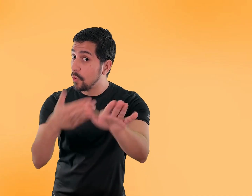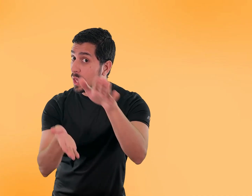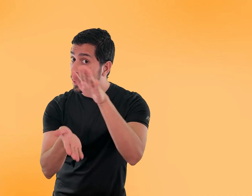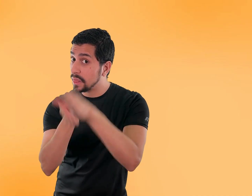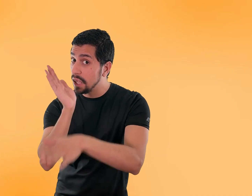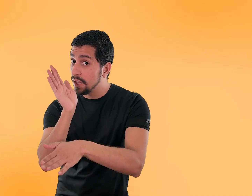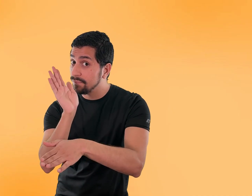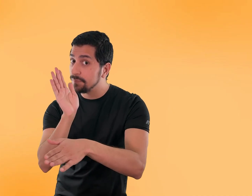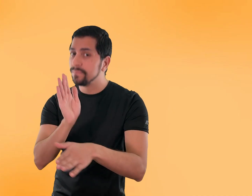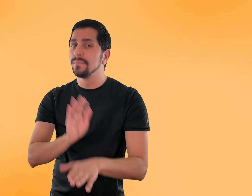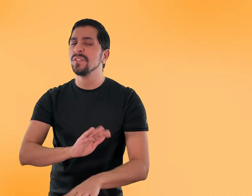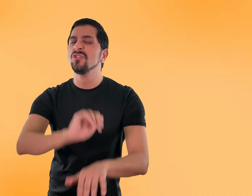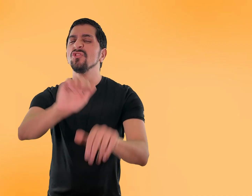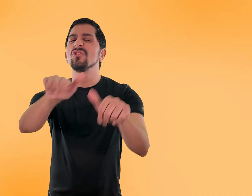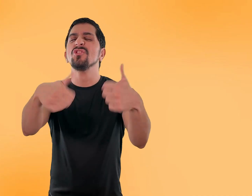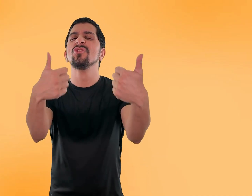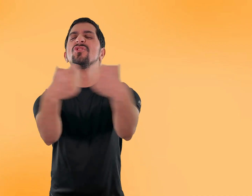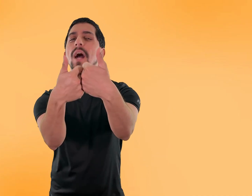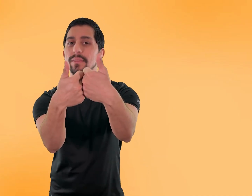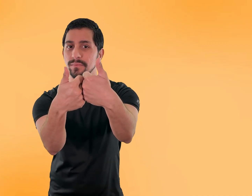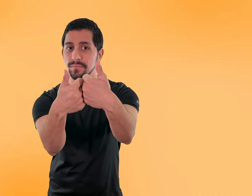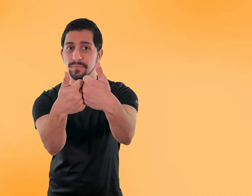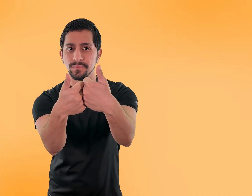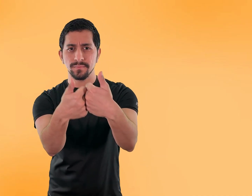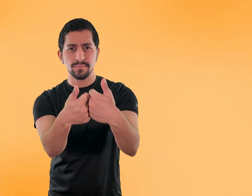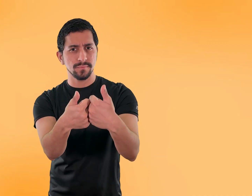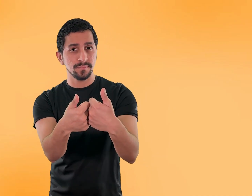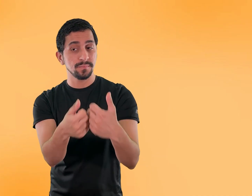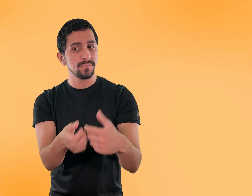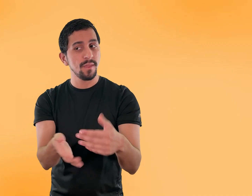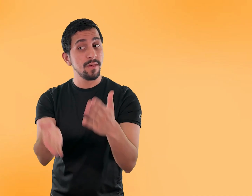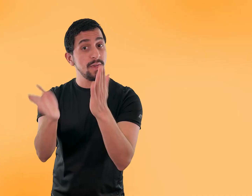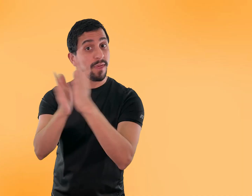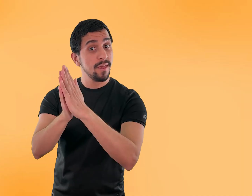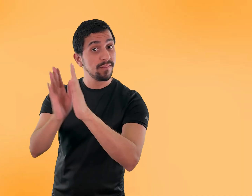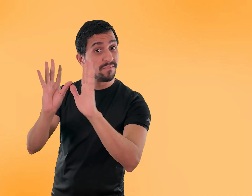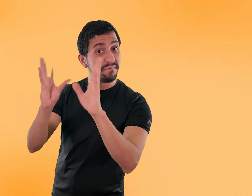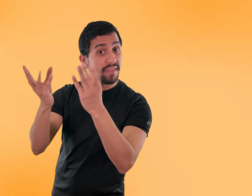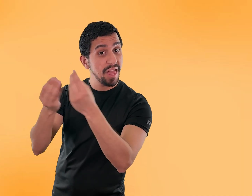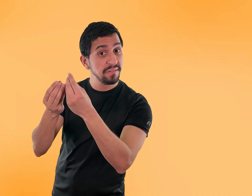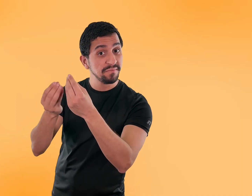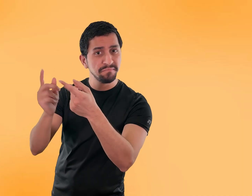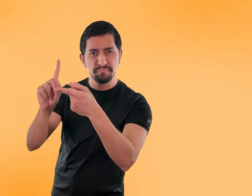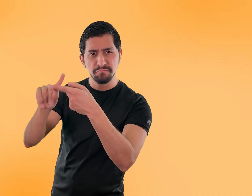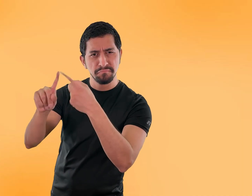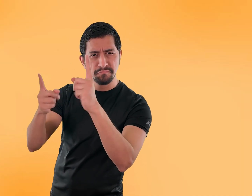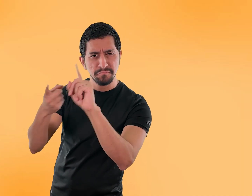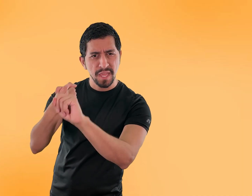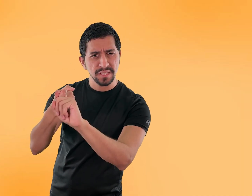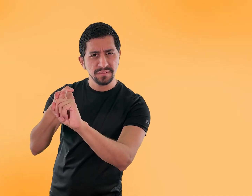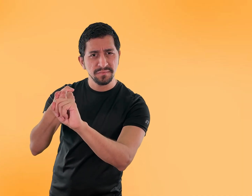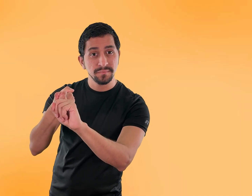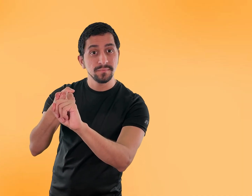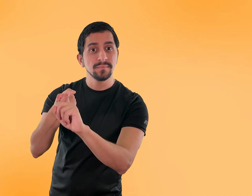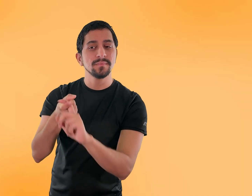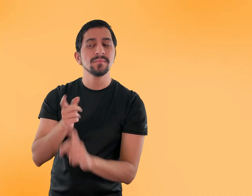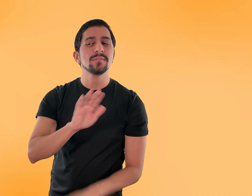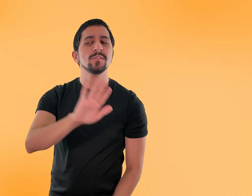Before we go, here's a challenge. Ask your family or friends